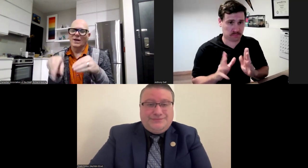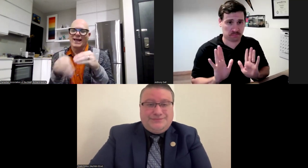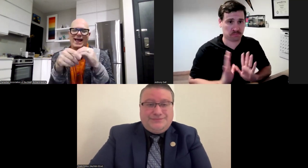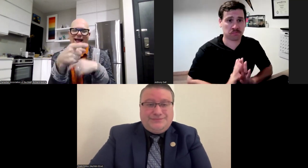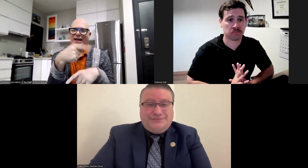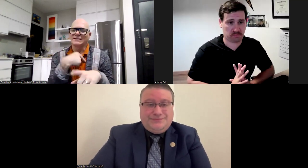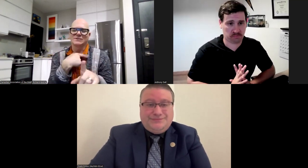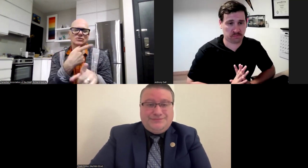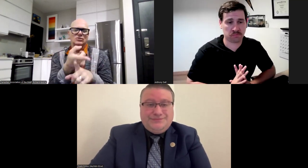Richard, did you want to add anything?